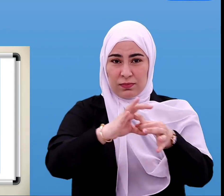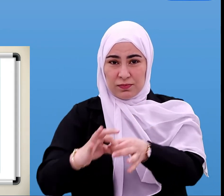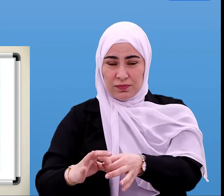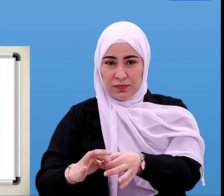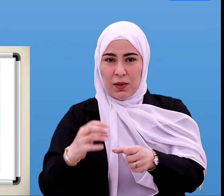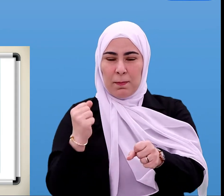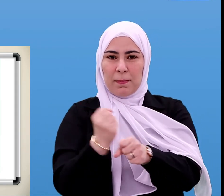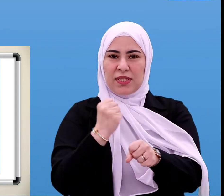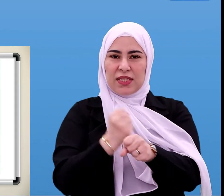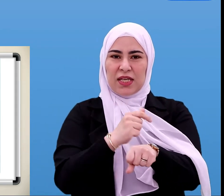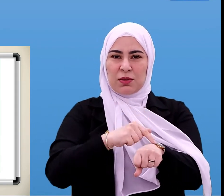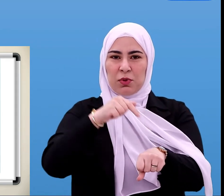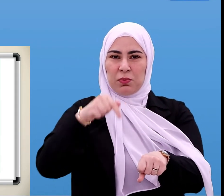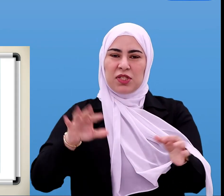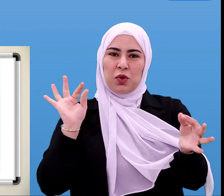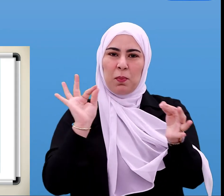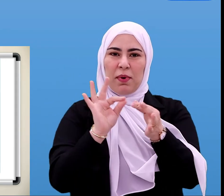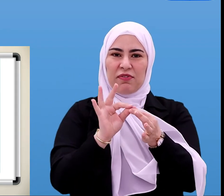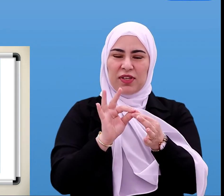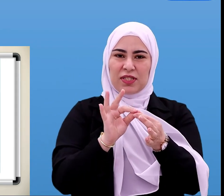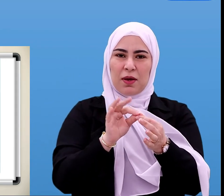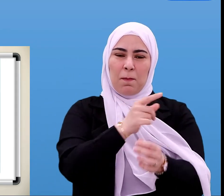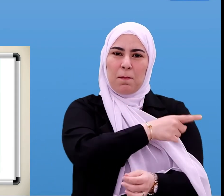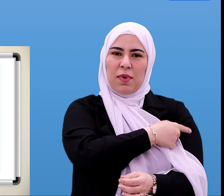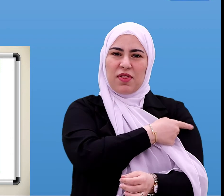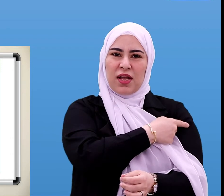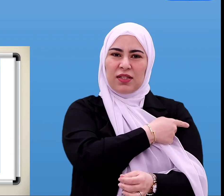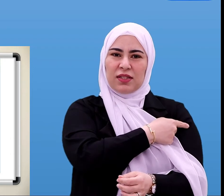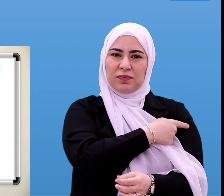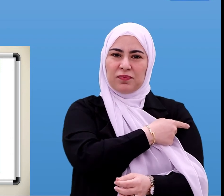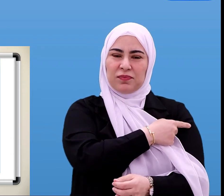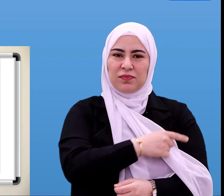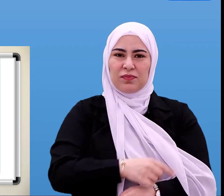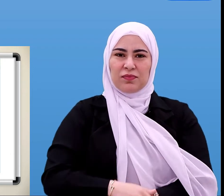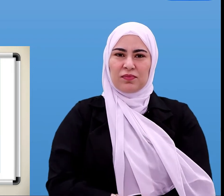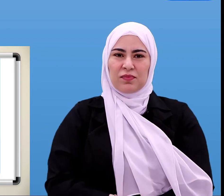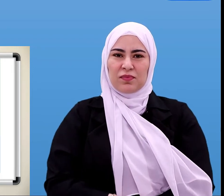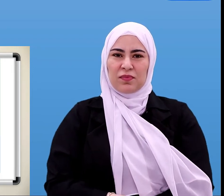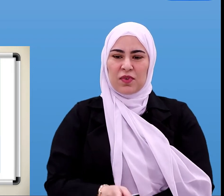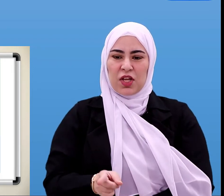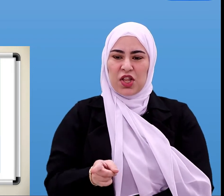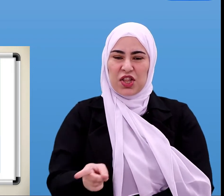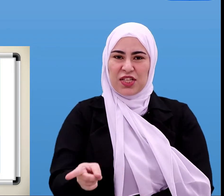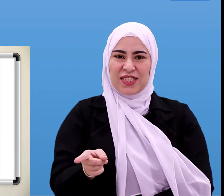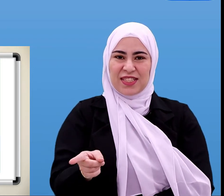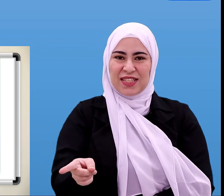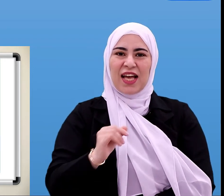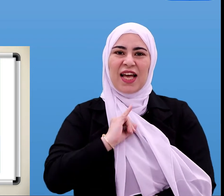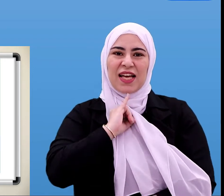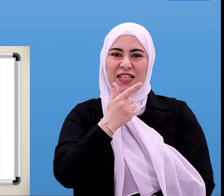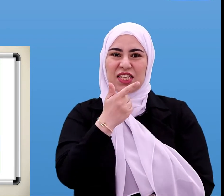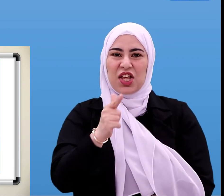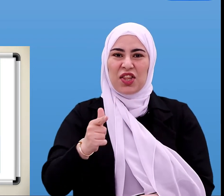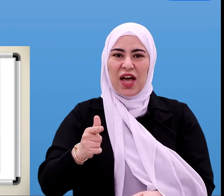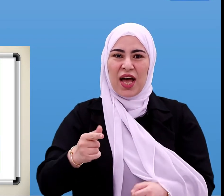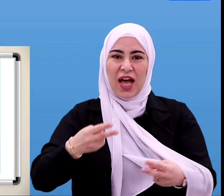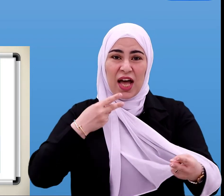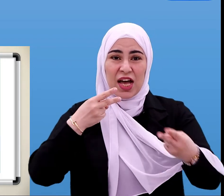present perfect for it. For example, this is the restaurant that I have visited with my friends.